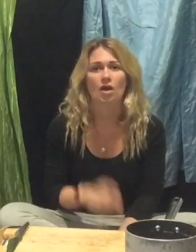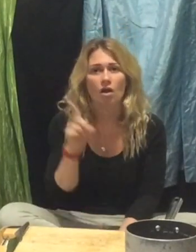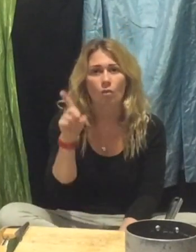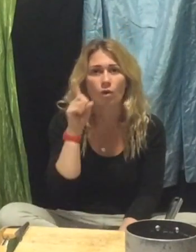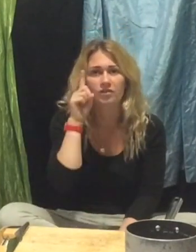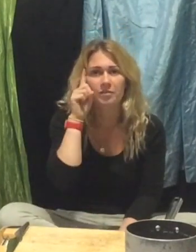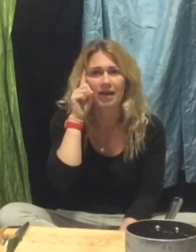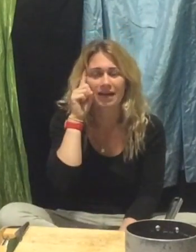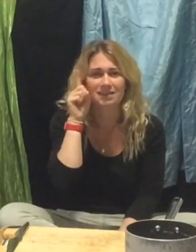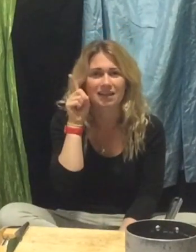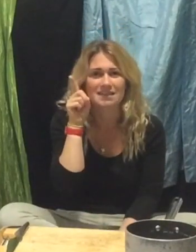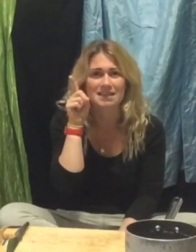One of the men had an idea.